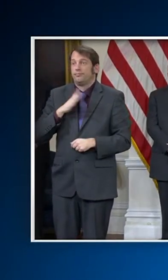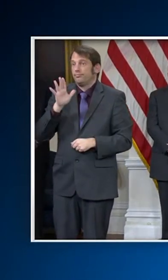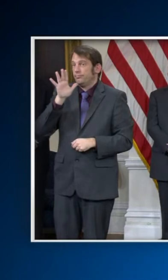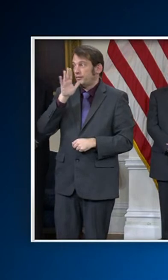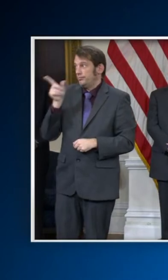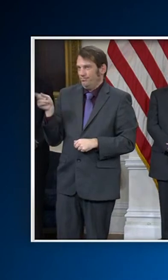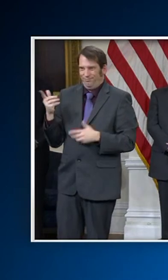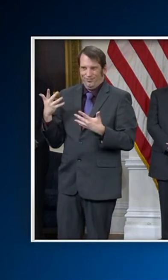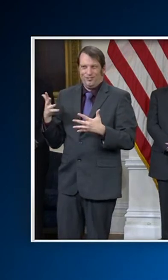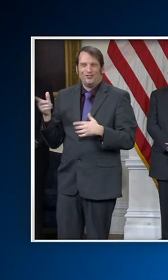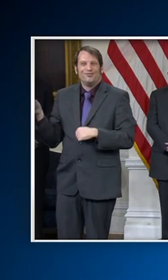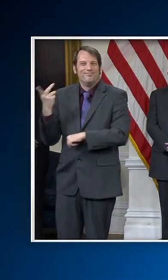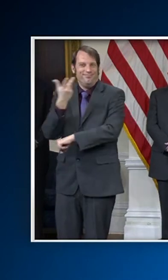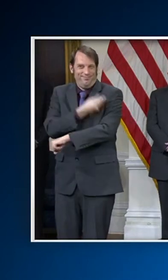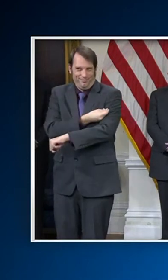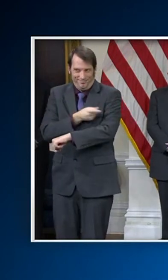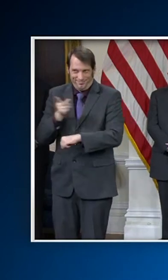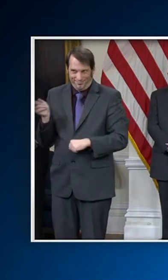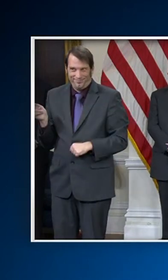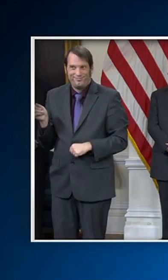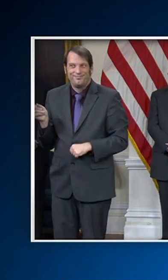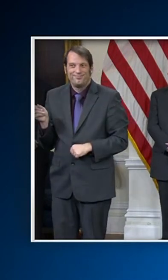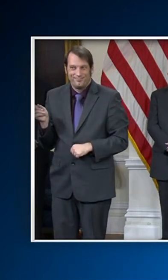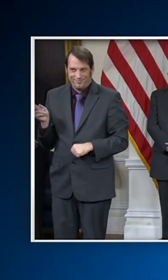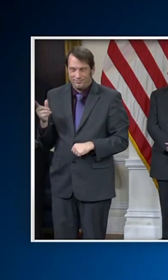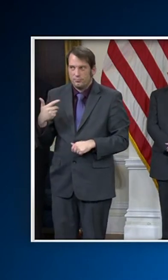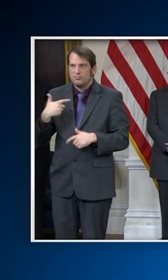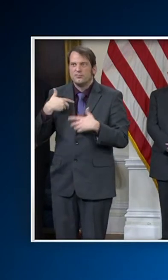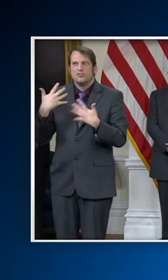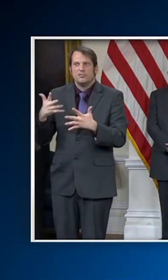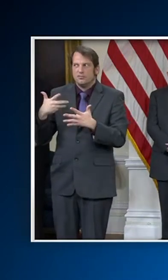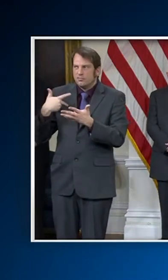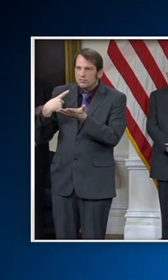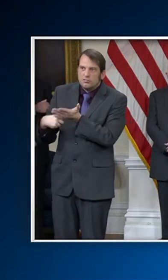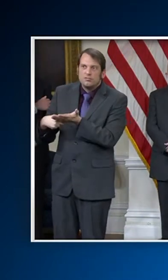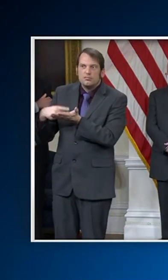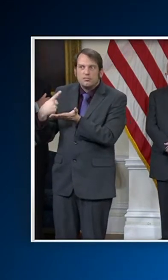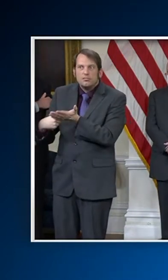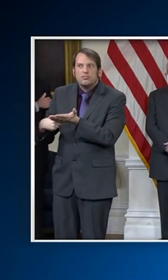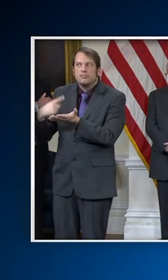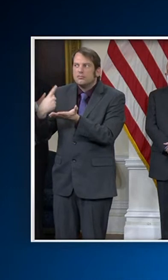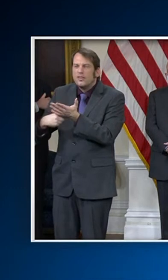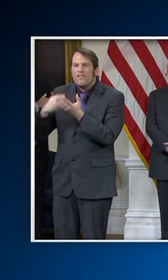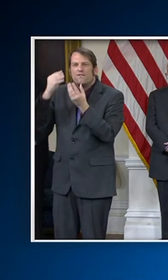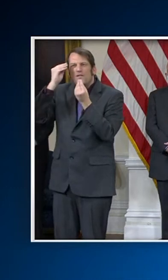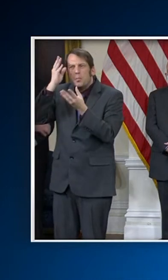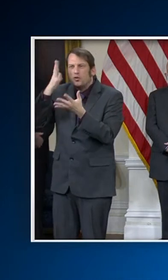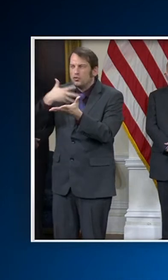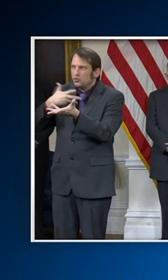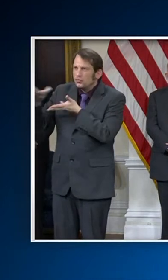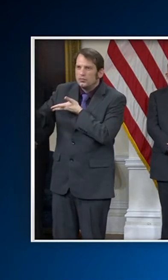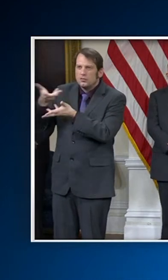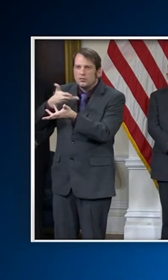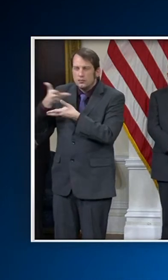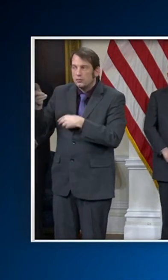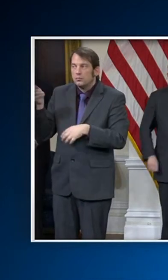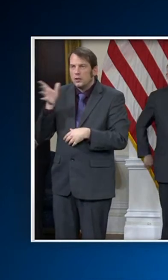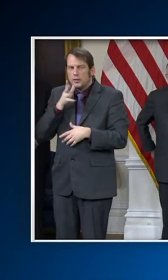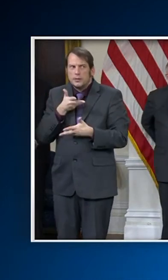vaccine. After many conversations, continued information sharing, she decided to go for